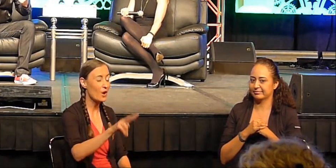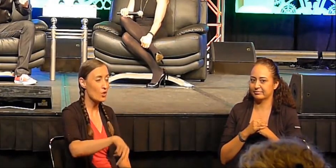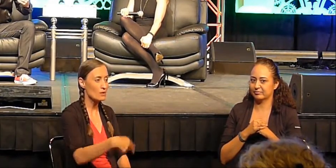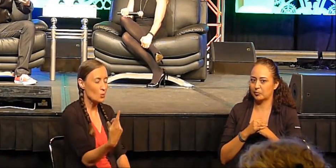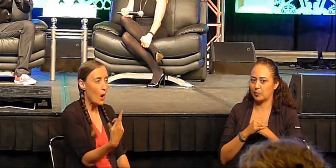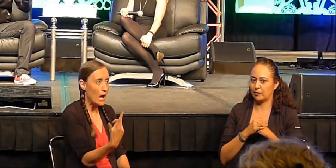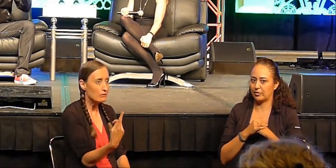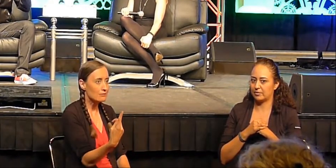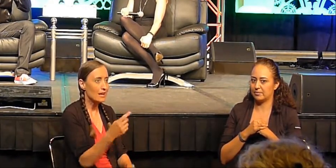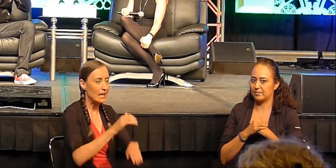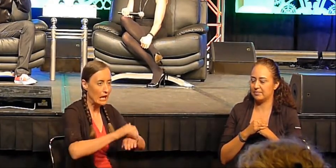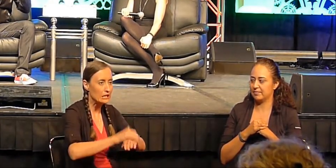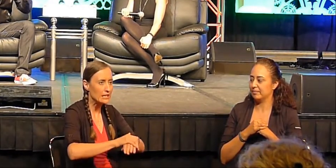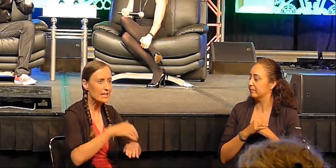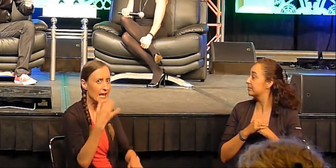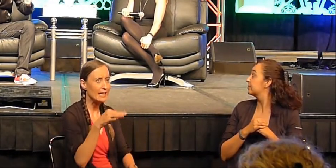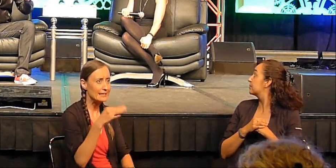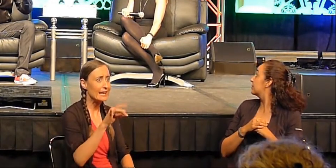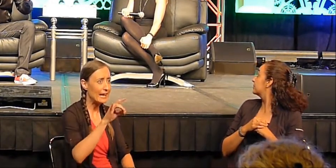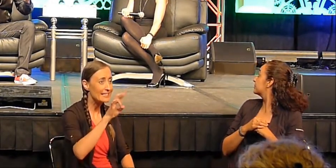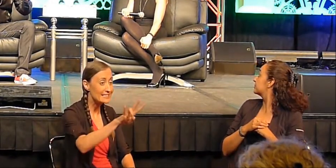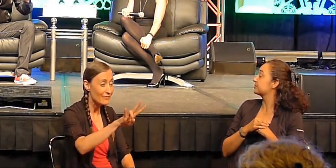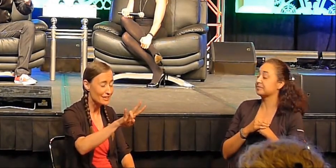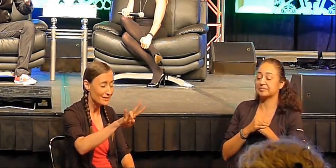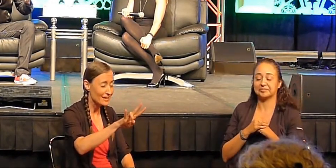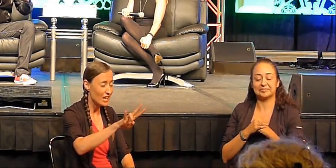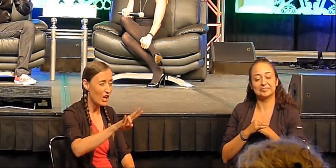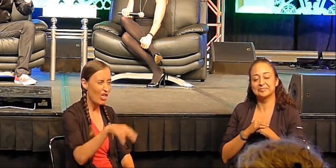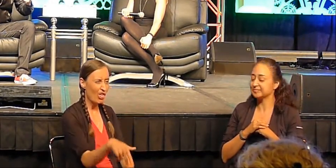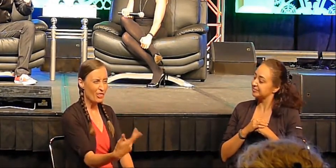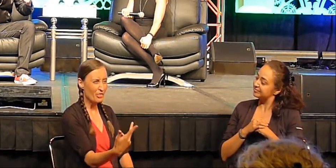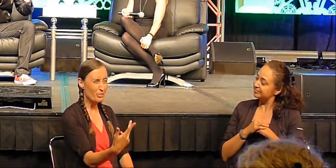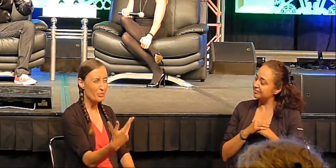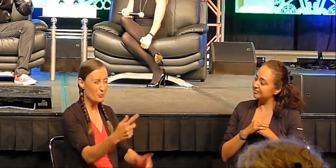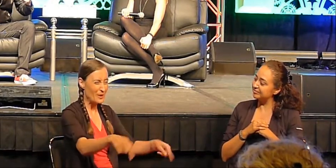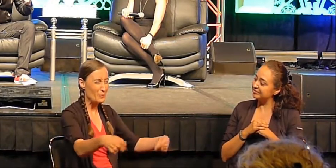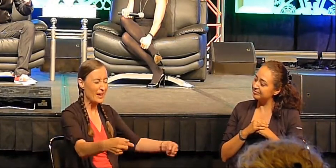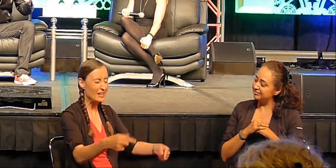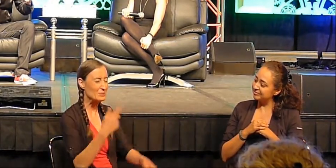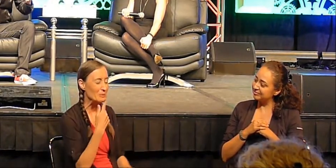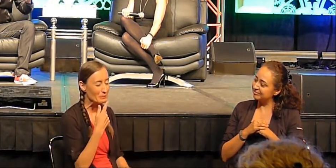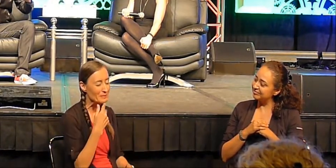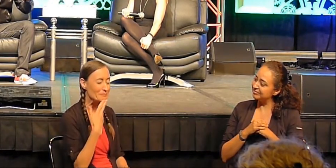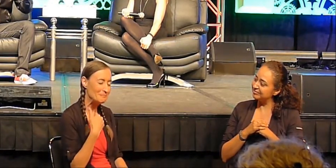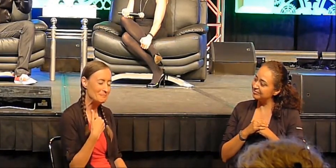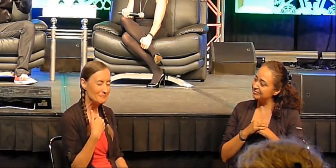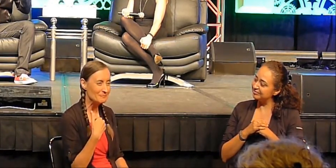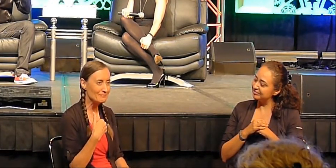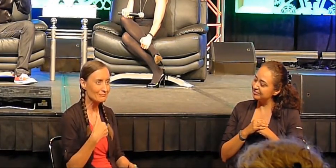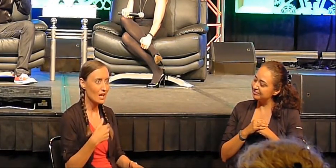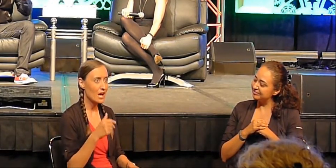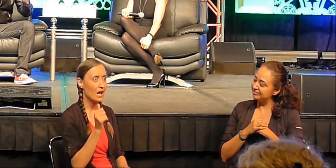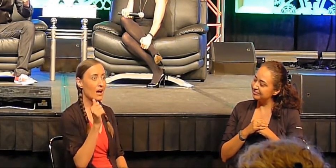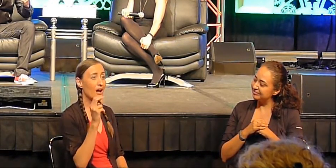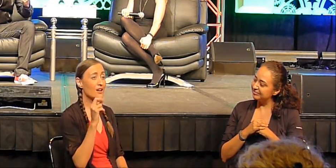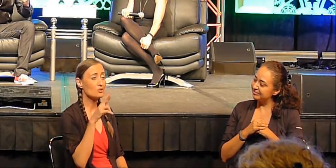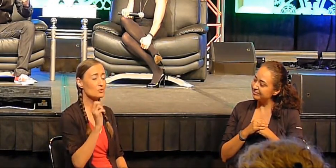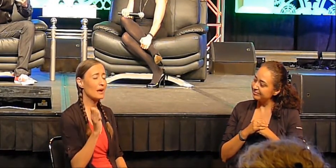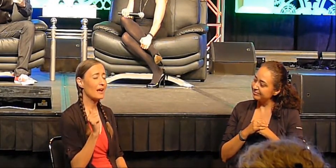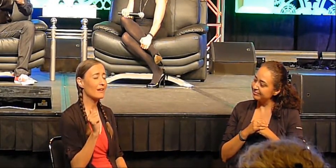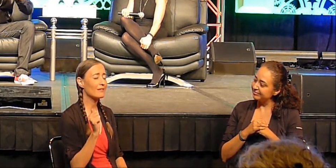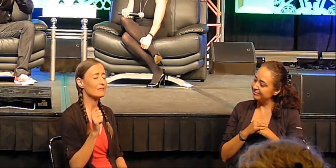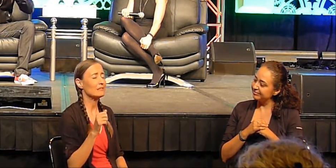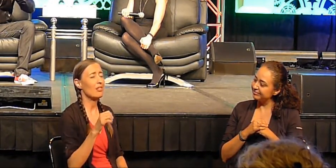1987, which was a little red three-wheeler all-terrain vehicle, which Andre loved.